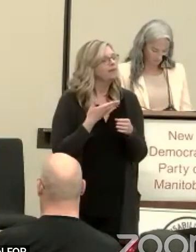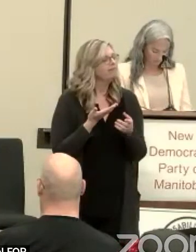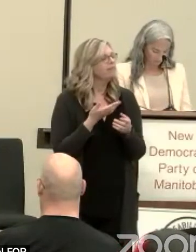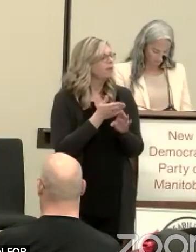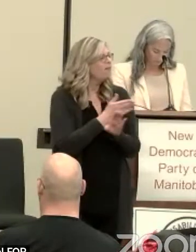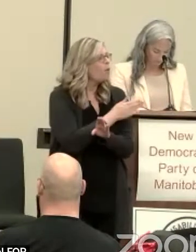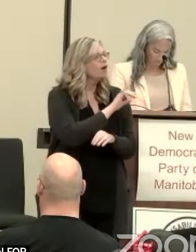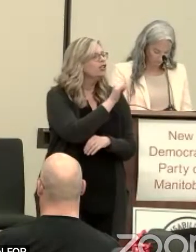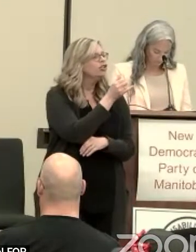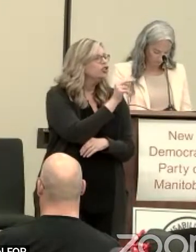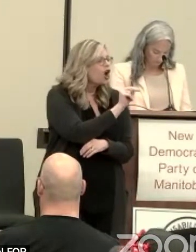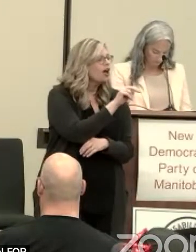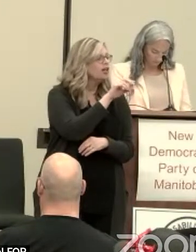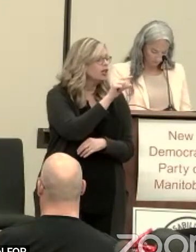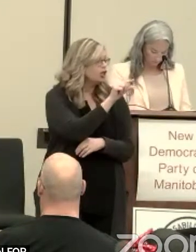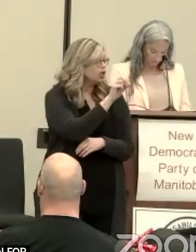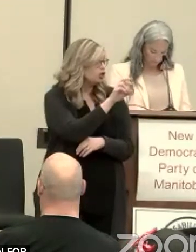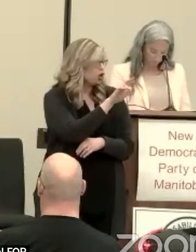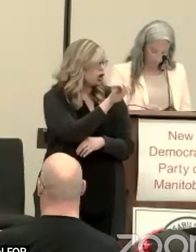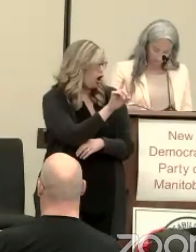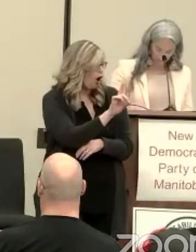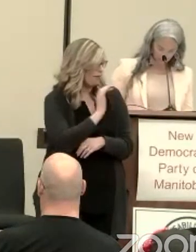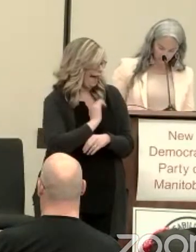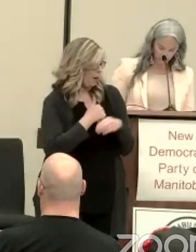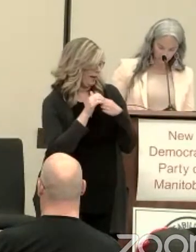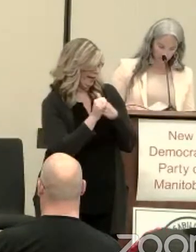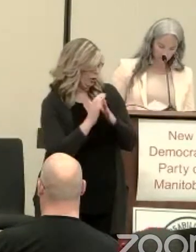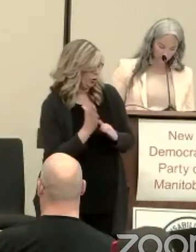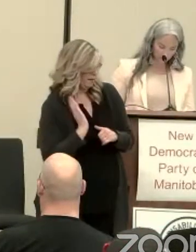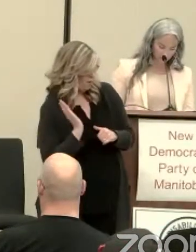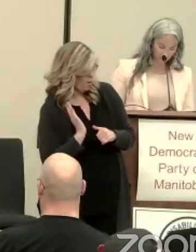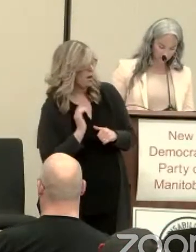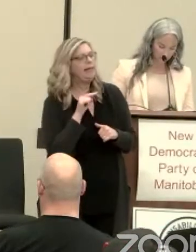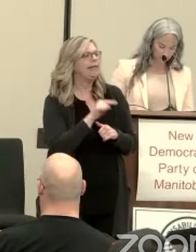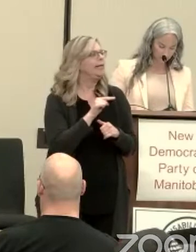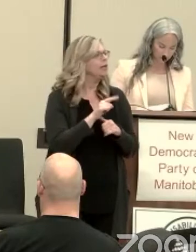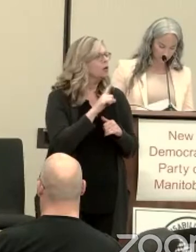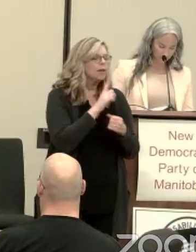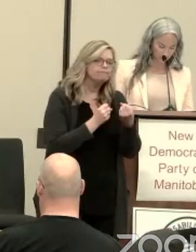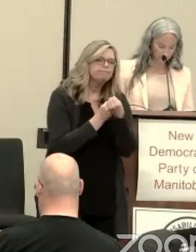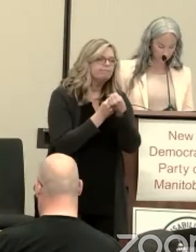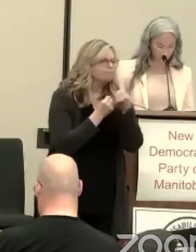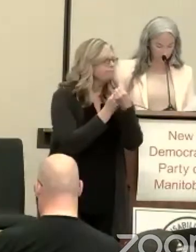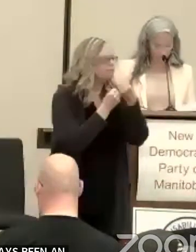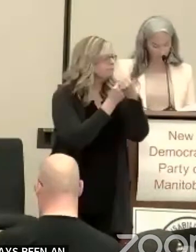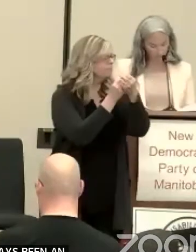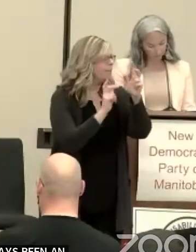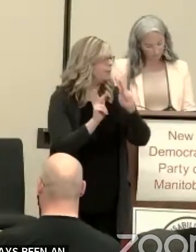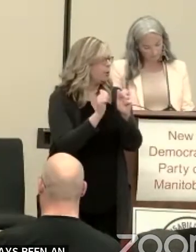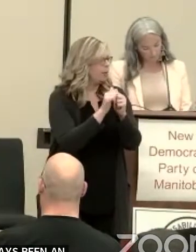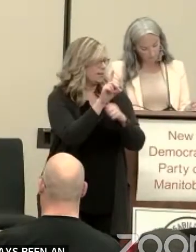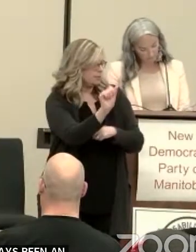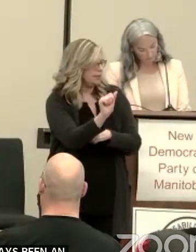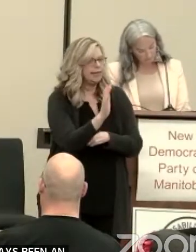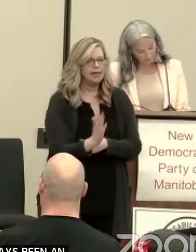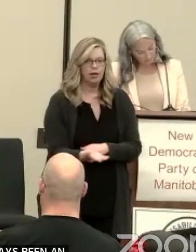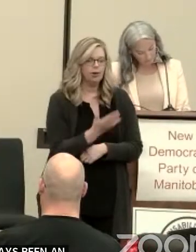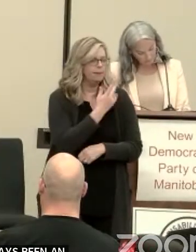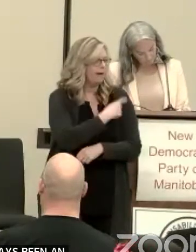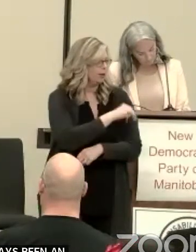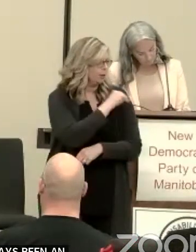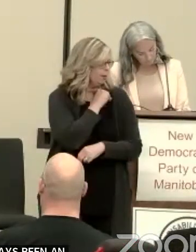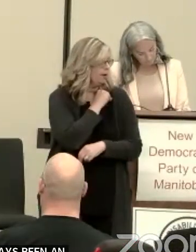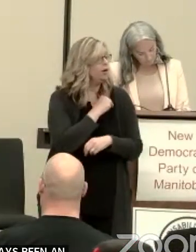former leader, has always been an incredible champion when it comes to the rights of folks with disabilities in Manitoba. And we know that you